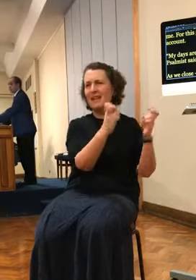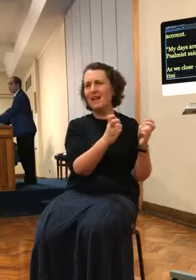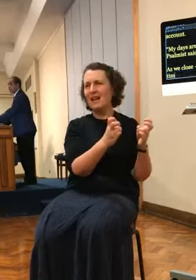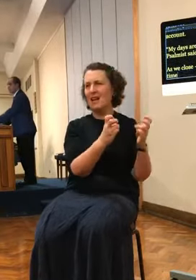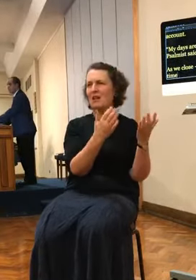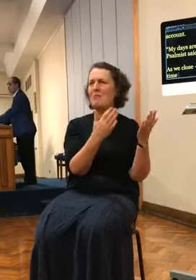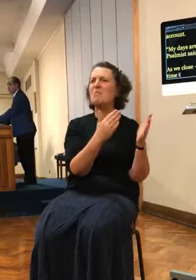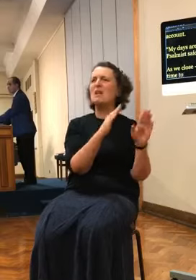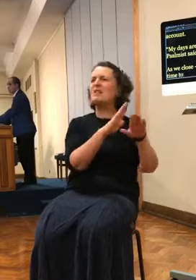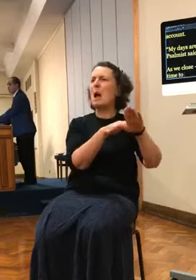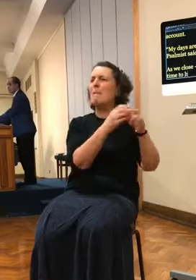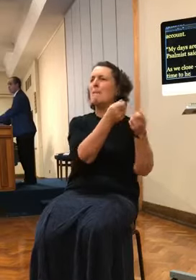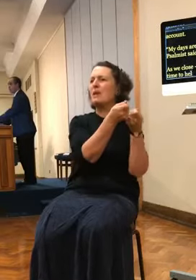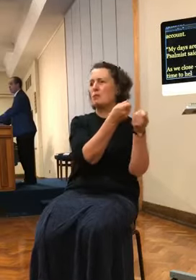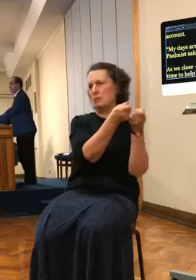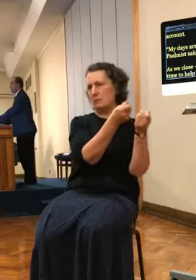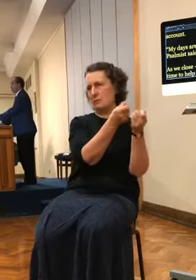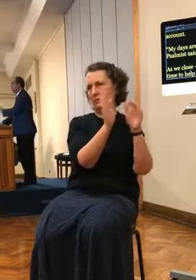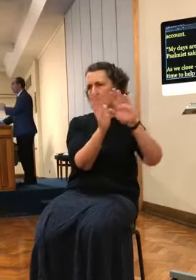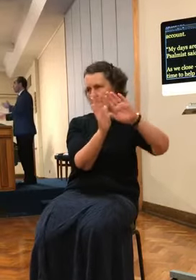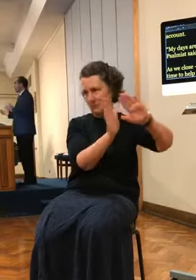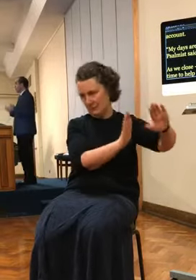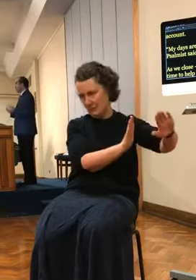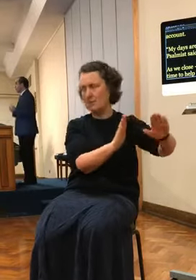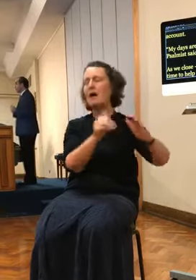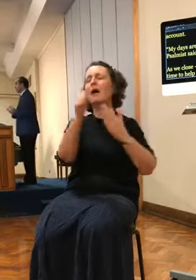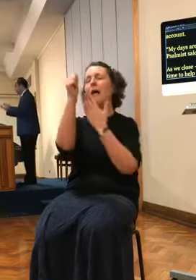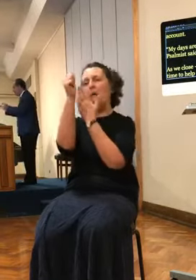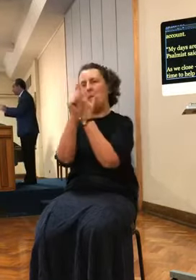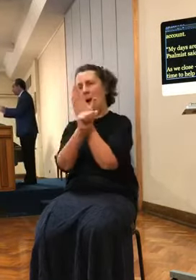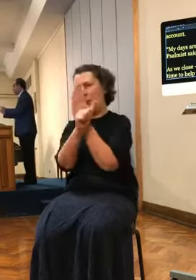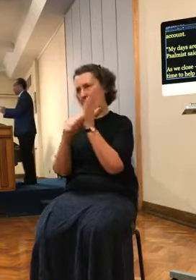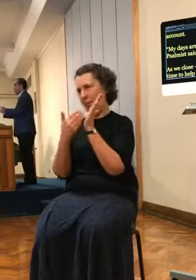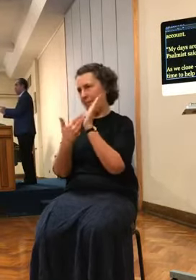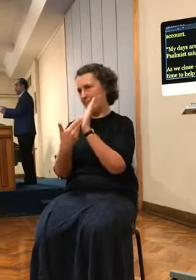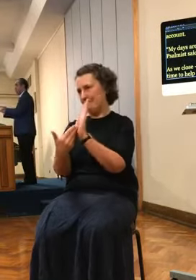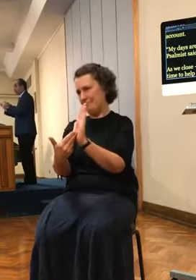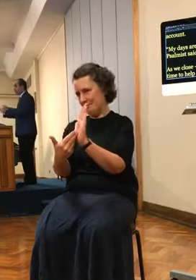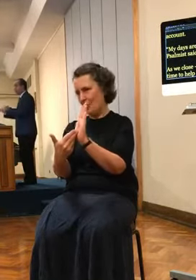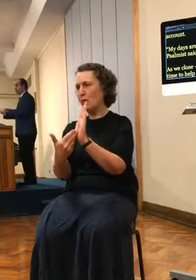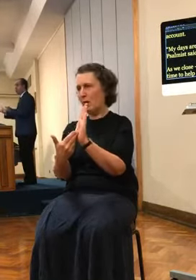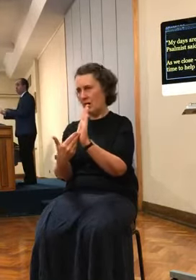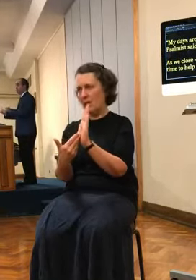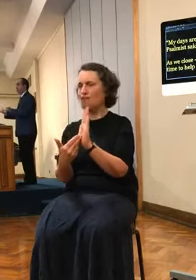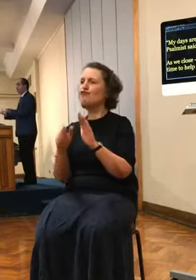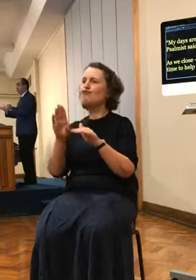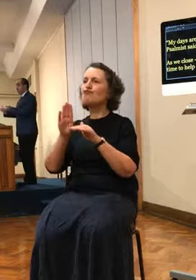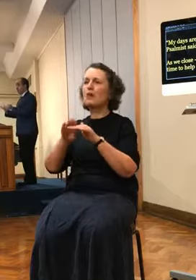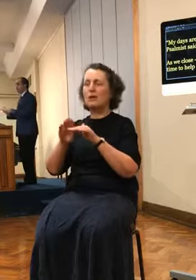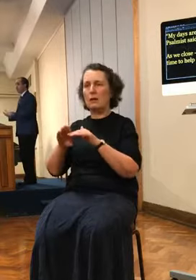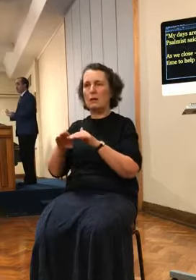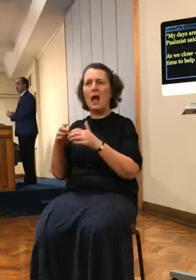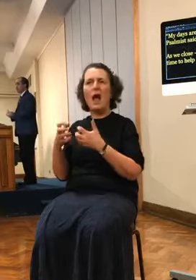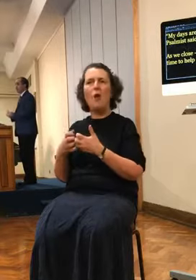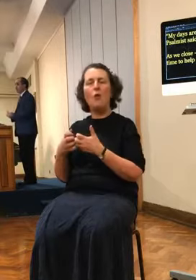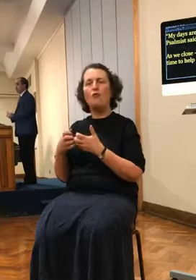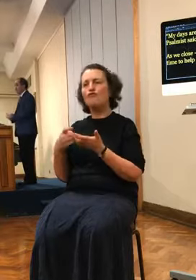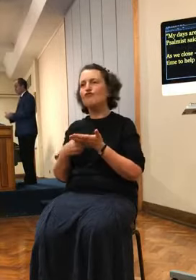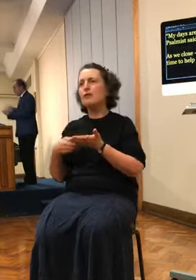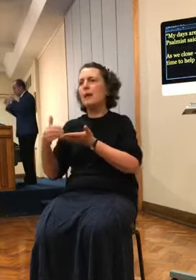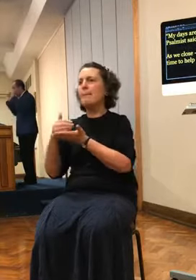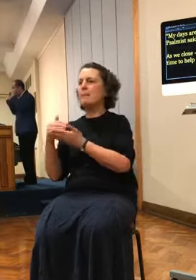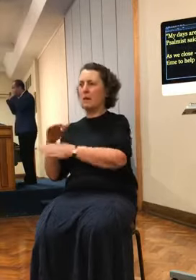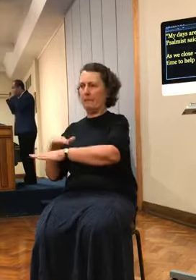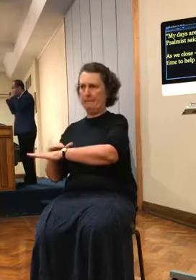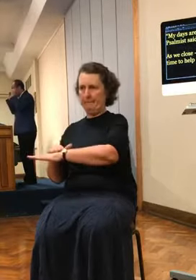us, according to the Word of God. How can I redeem? Practical. in a practical way, how can I redeem the time?